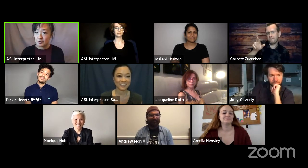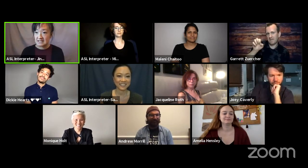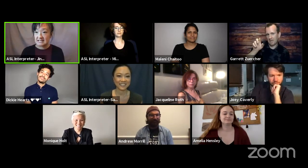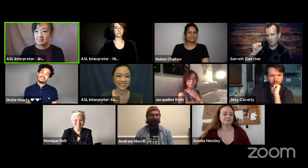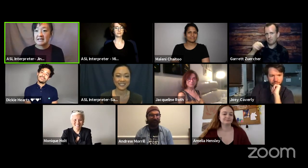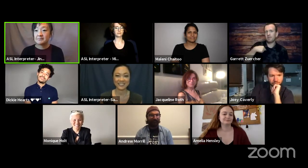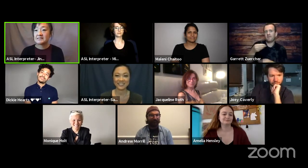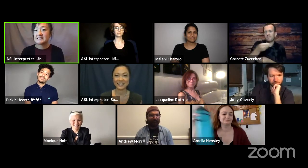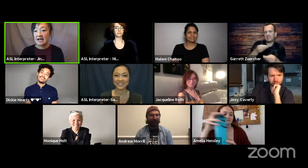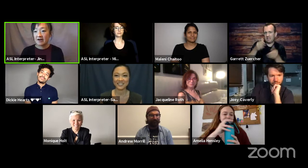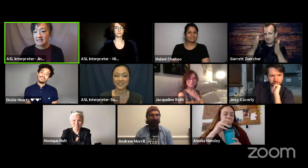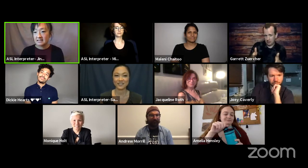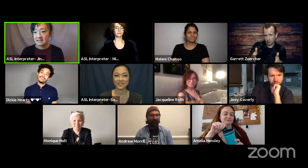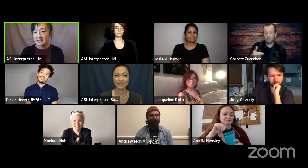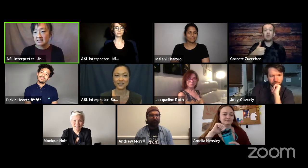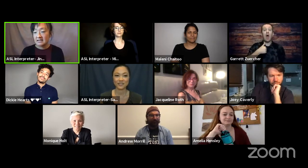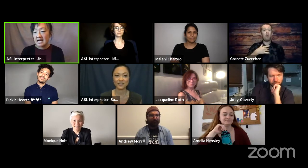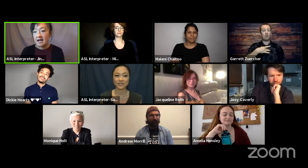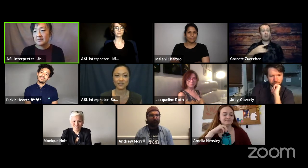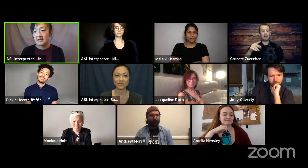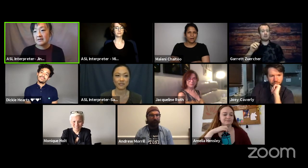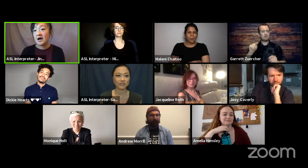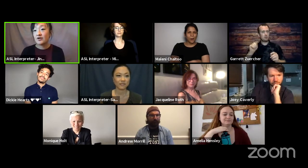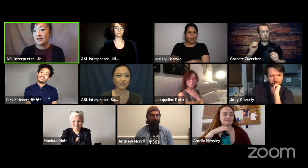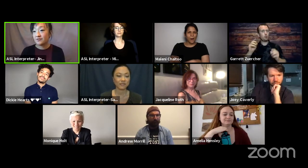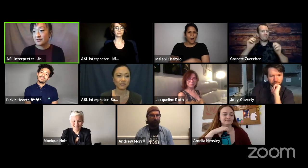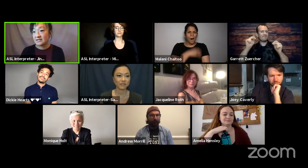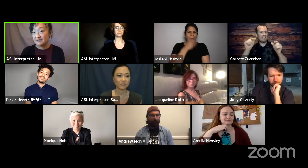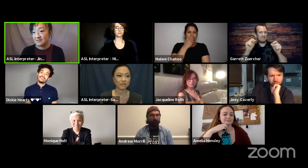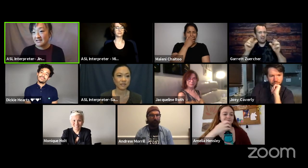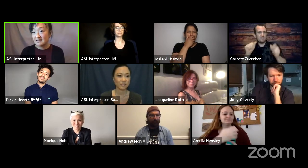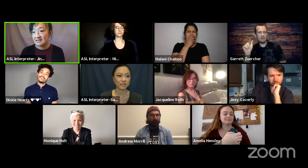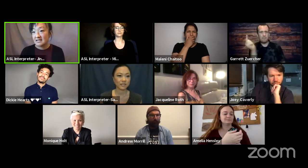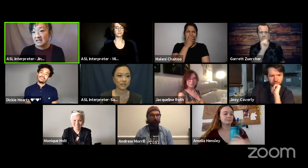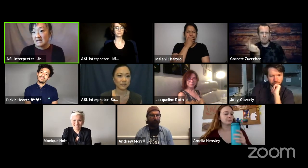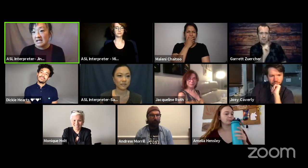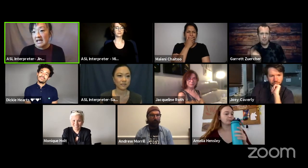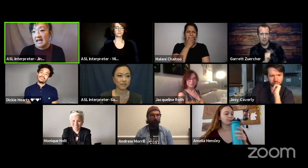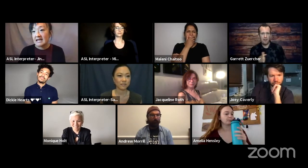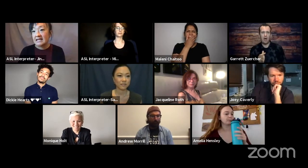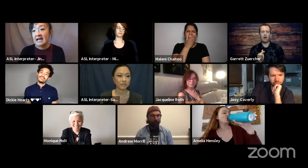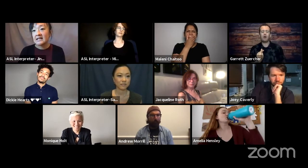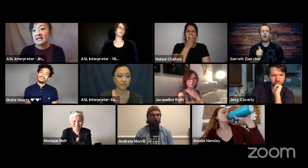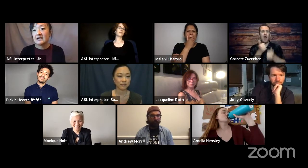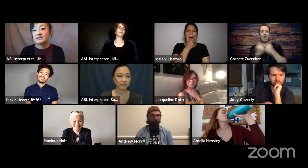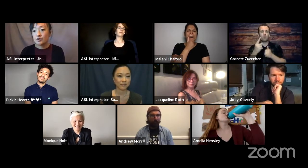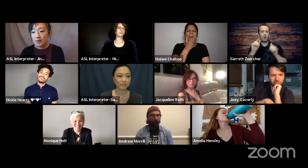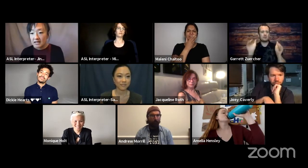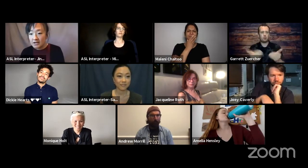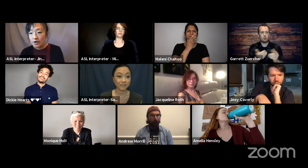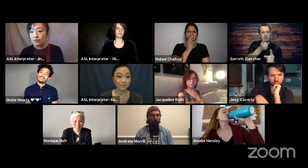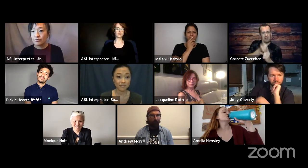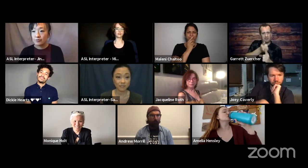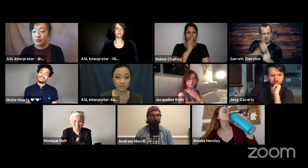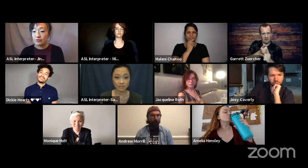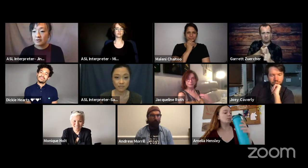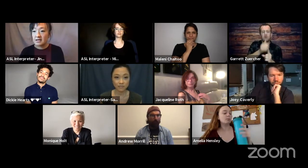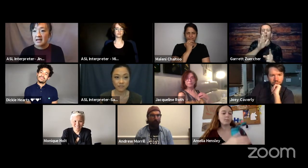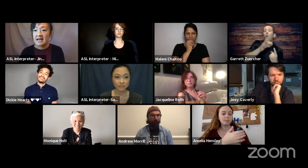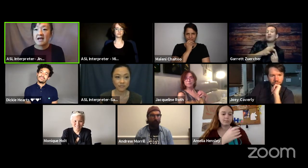us, my name is Garrett. I'm the moderator for this evening. And I'd like to quickly go through and have